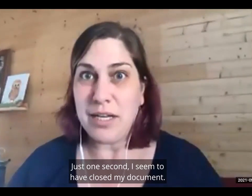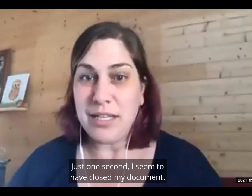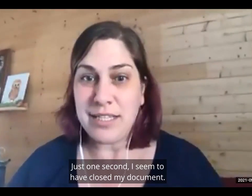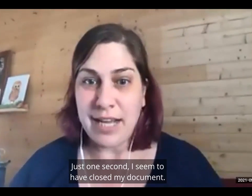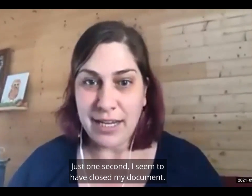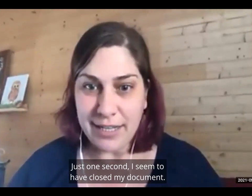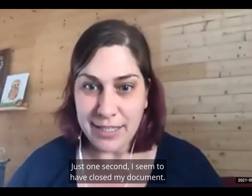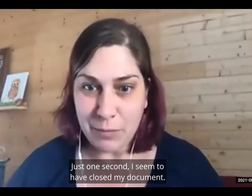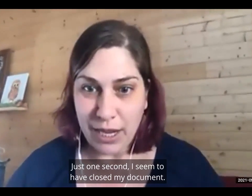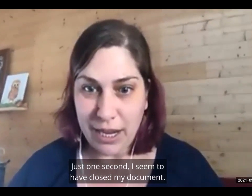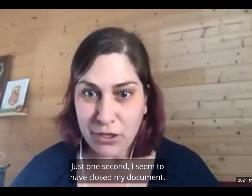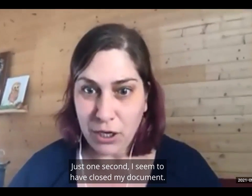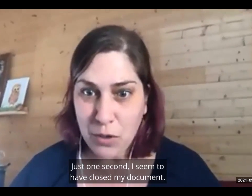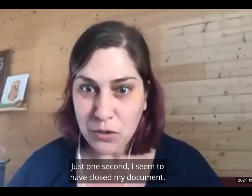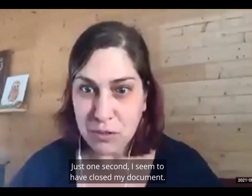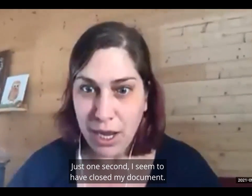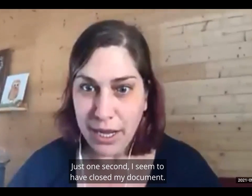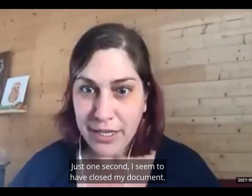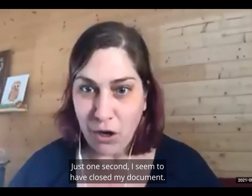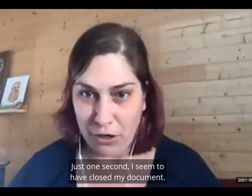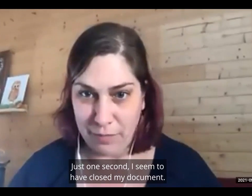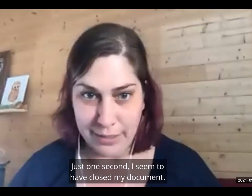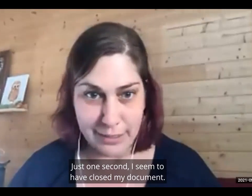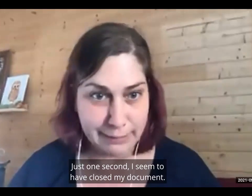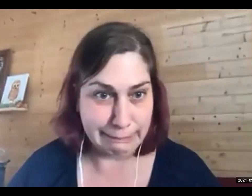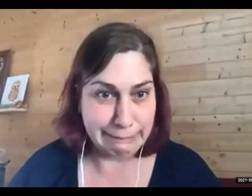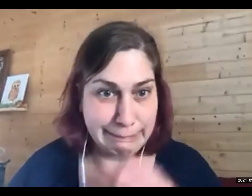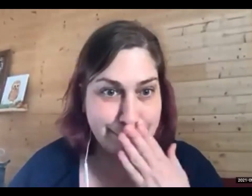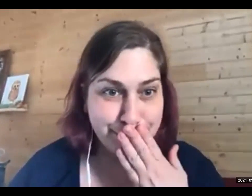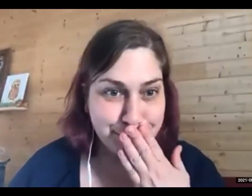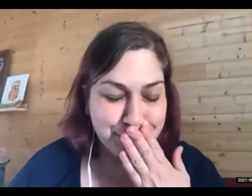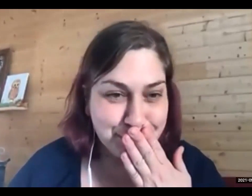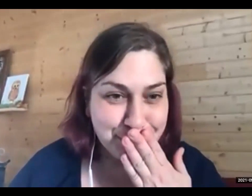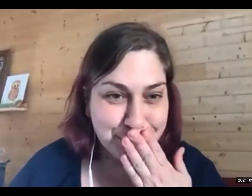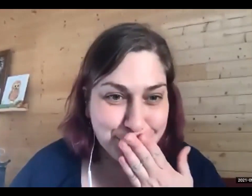Just 1 second, I seem to have closed my document.